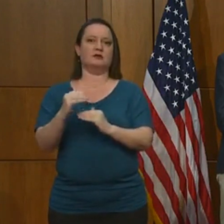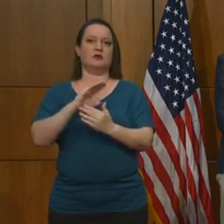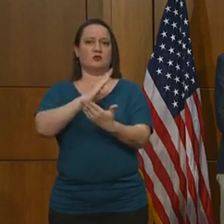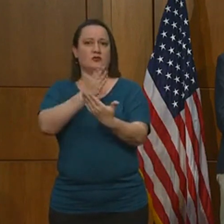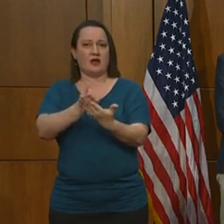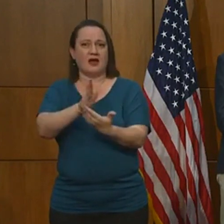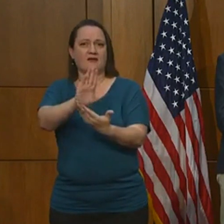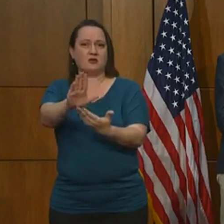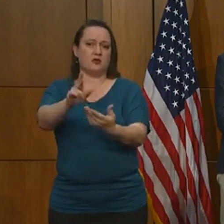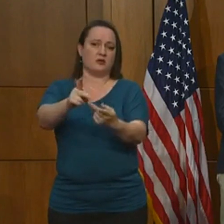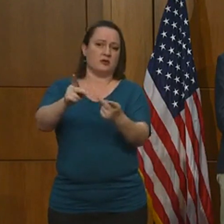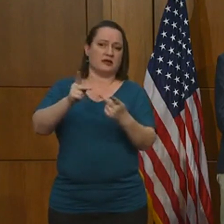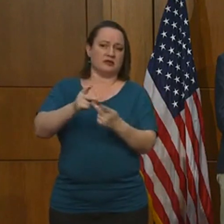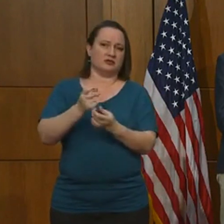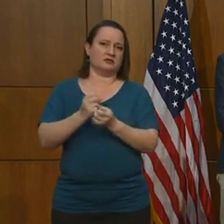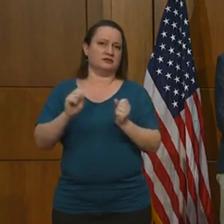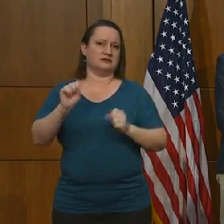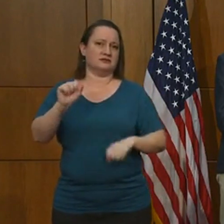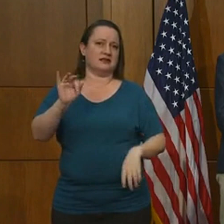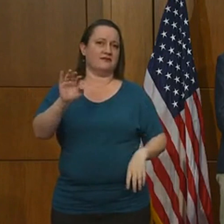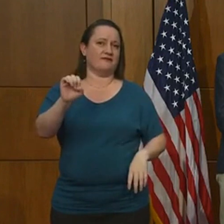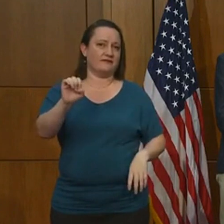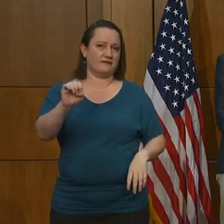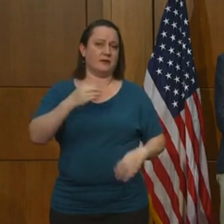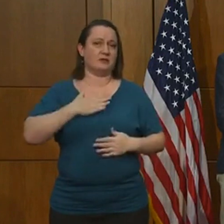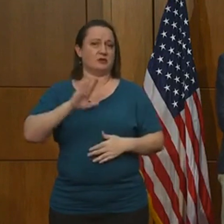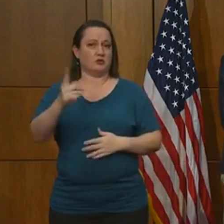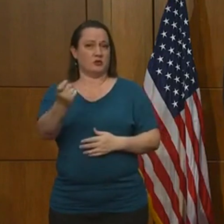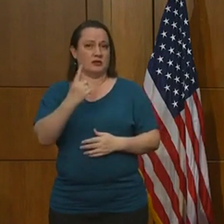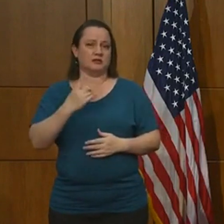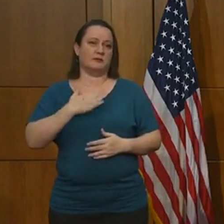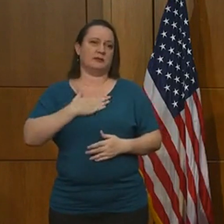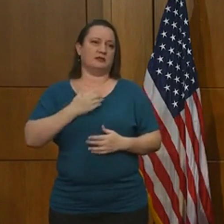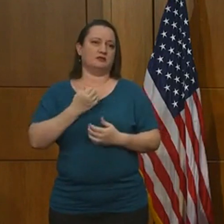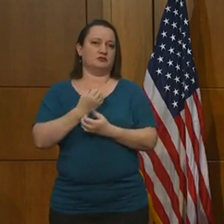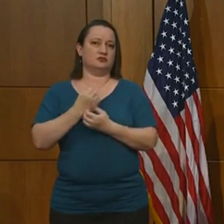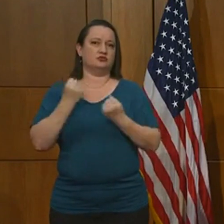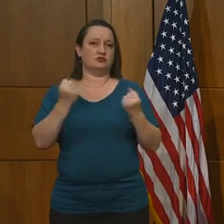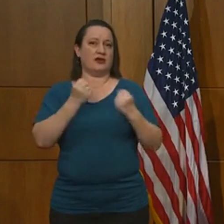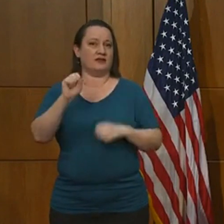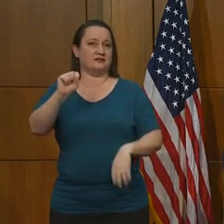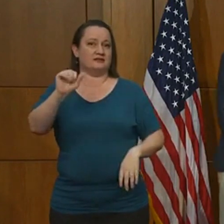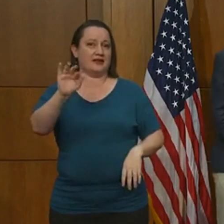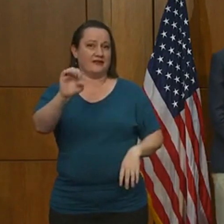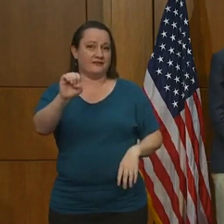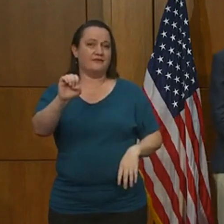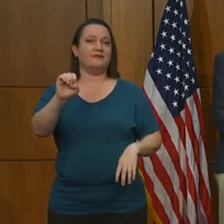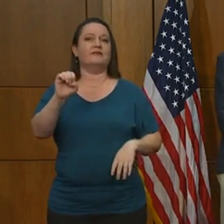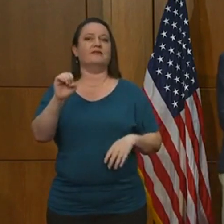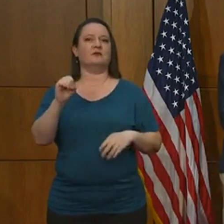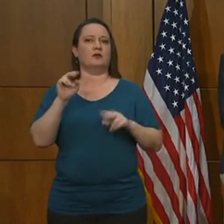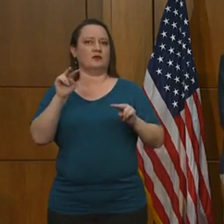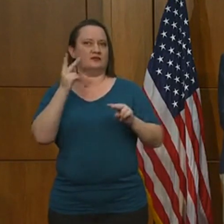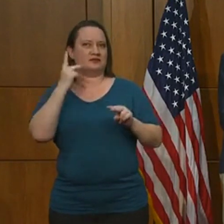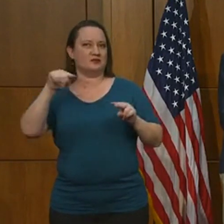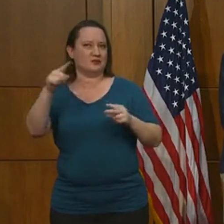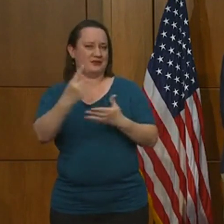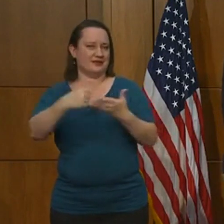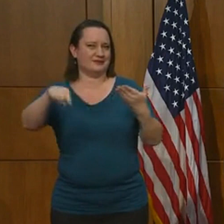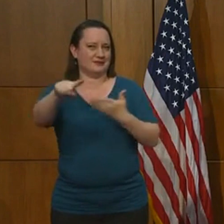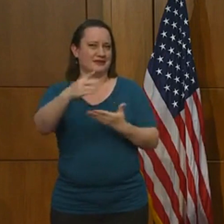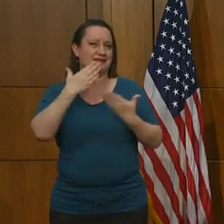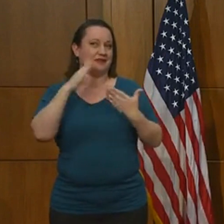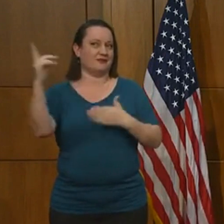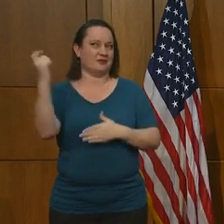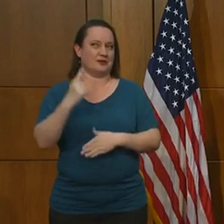safely. So appreciate the question. Please drive safely. We look forward to seeing you all next week. And so thank you for the